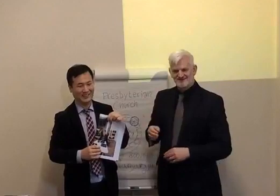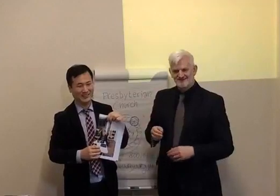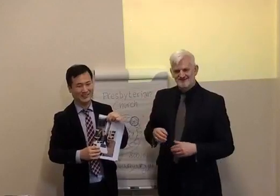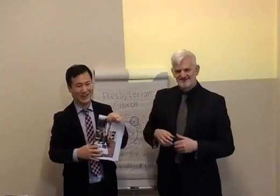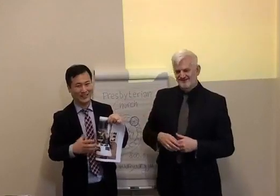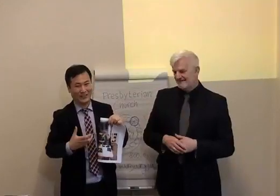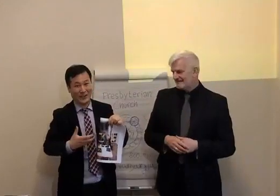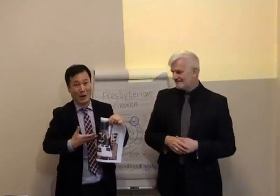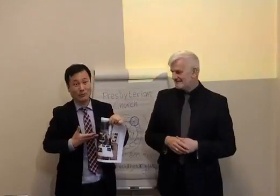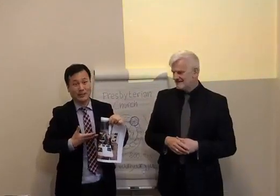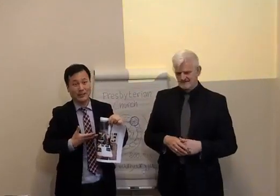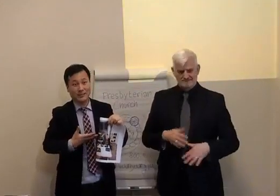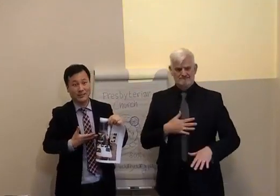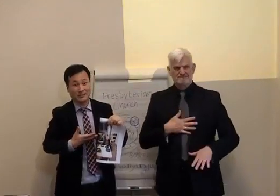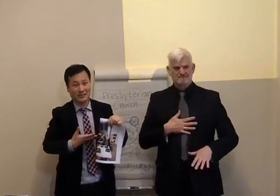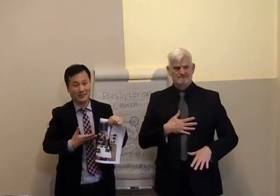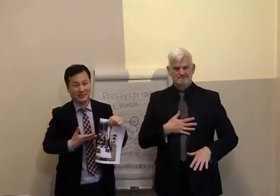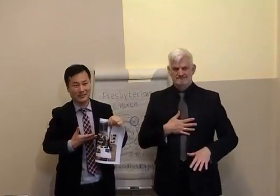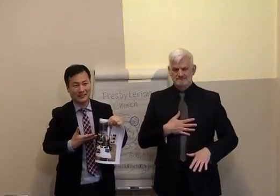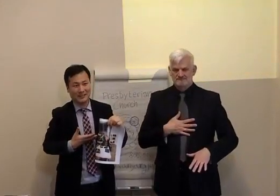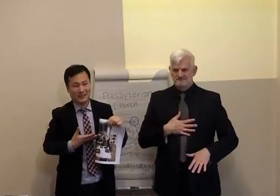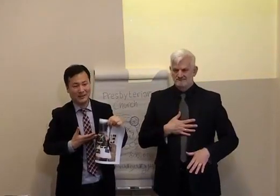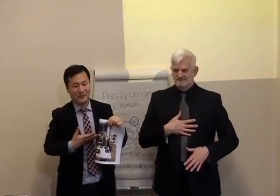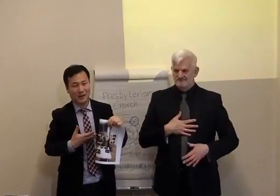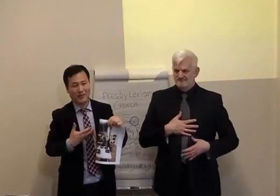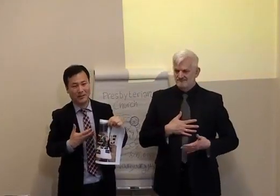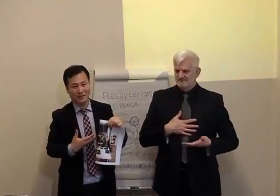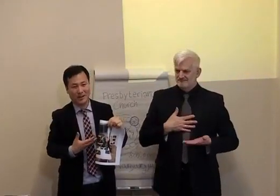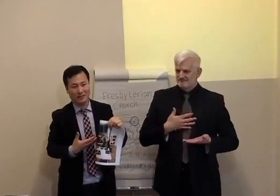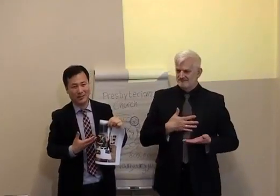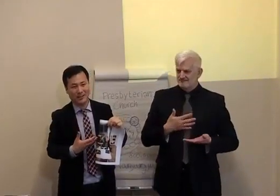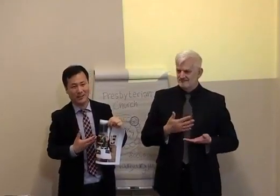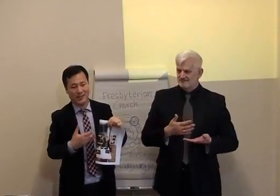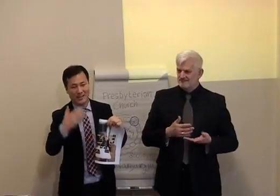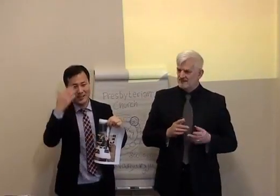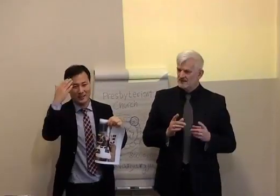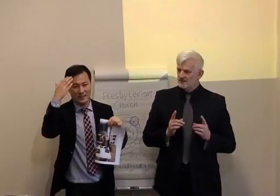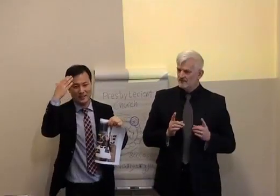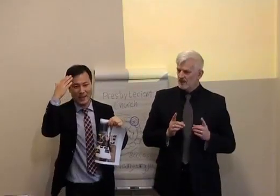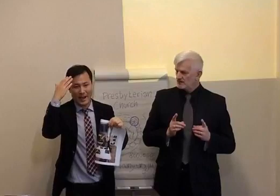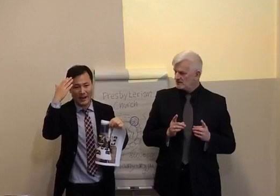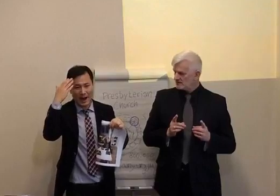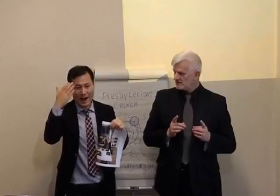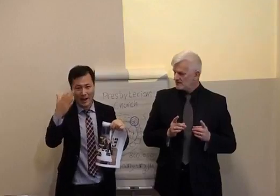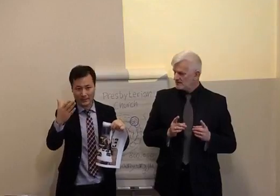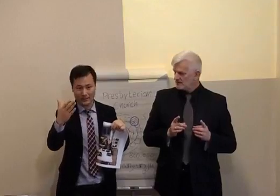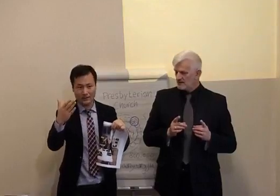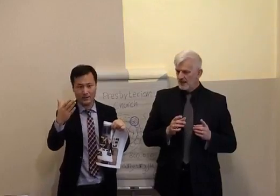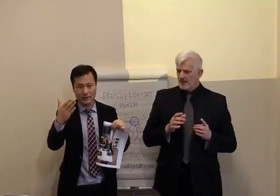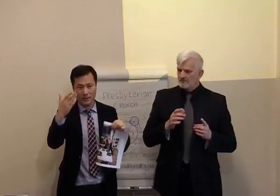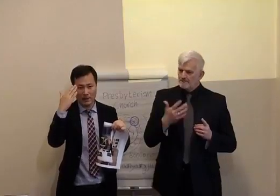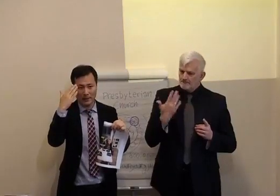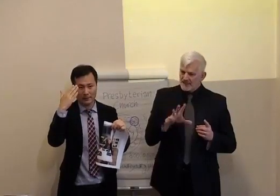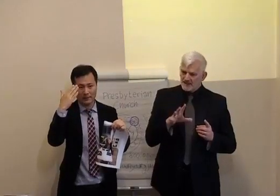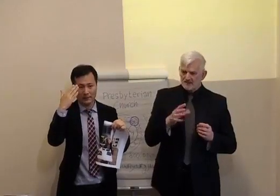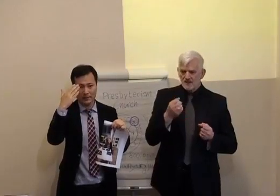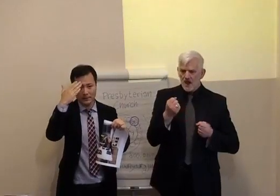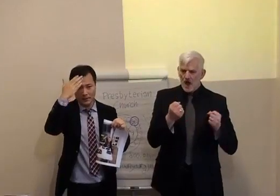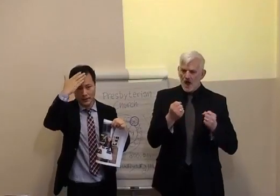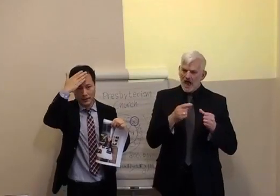So I felt very upset. But I found out that he had a car accident in the past. He